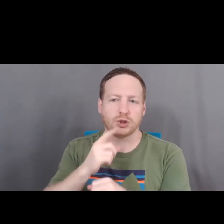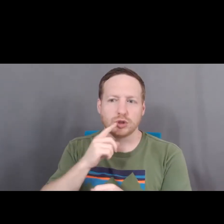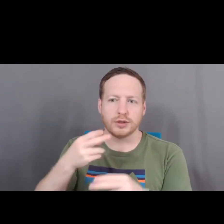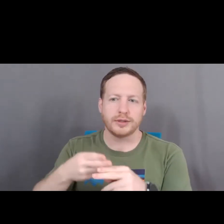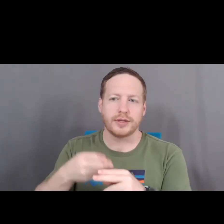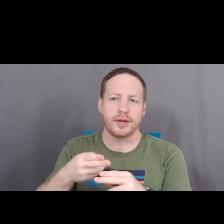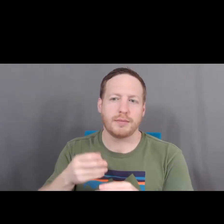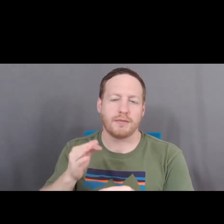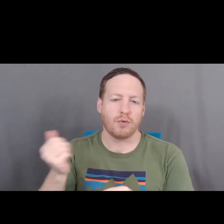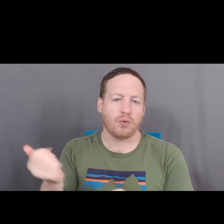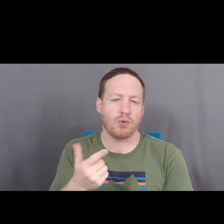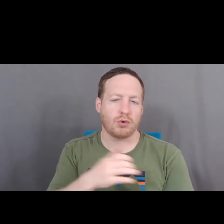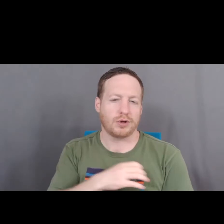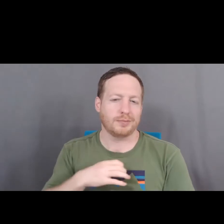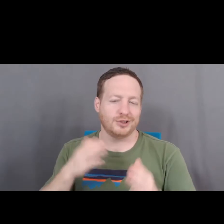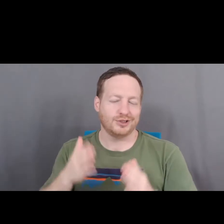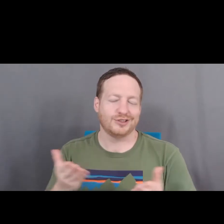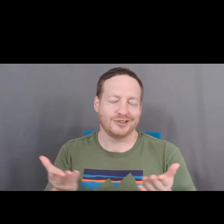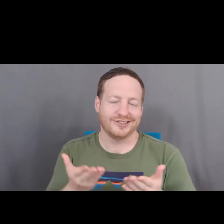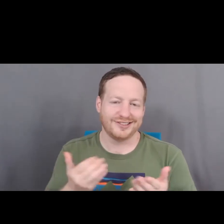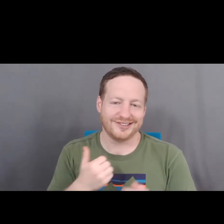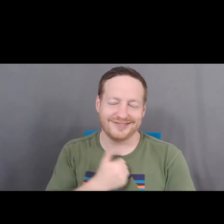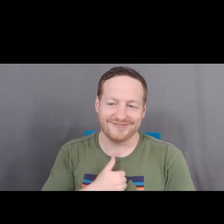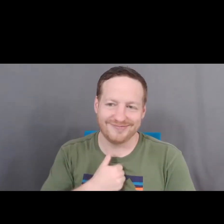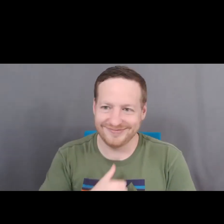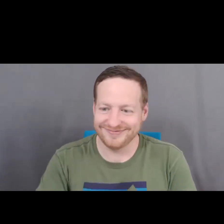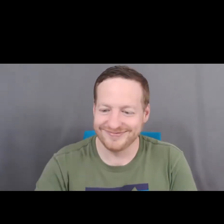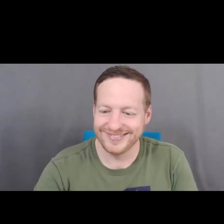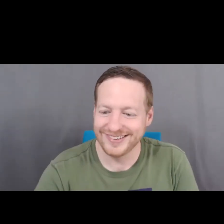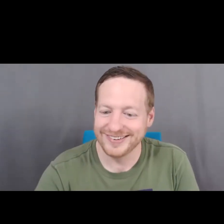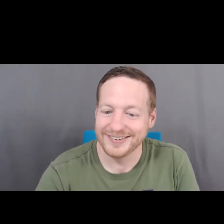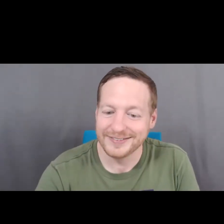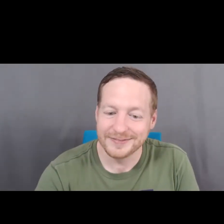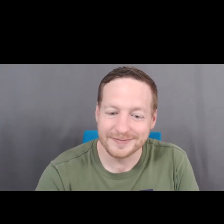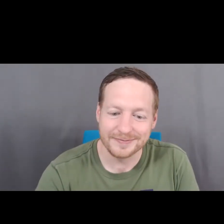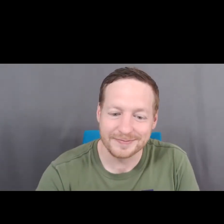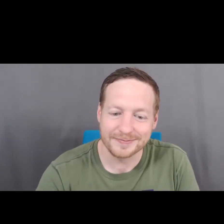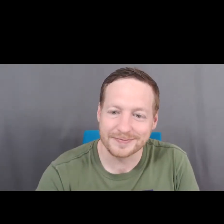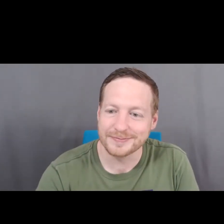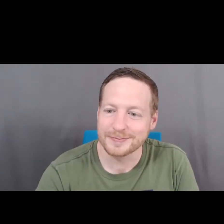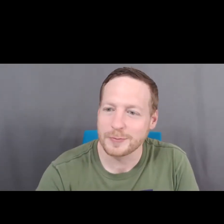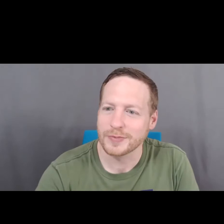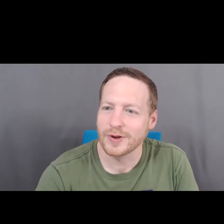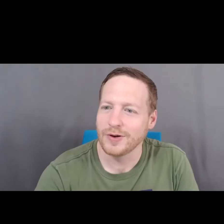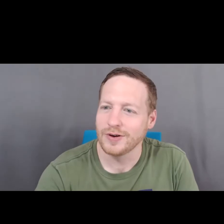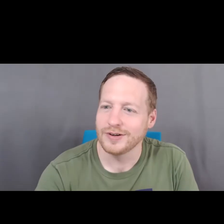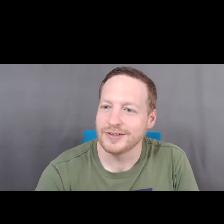I actually was on the second item in the agenda. The first one is the roll call. So I'm going to backtrack now and do roll